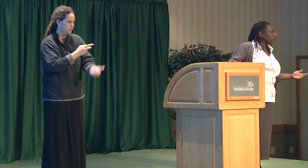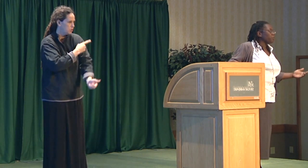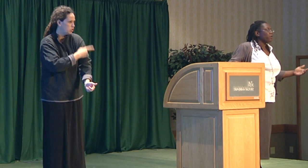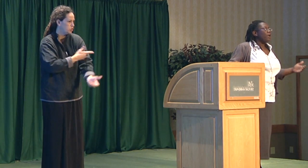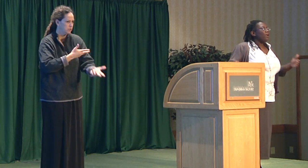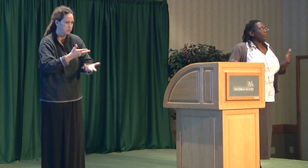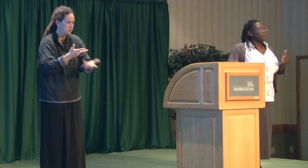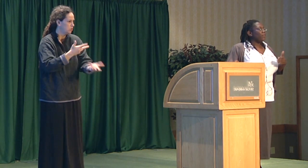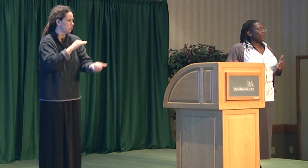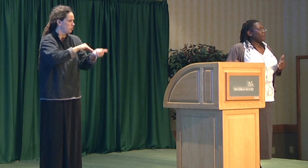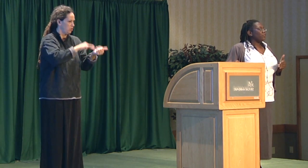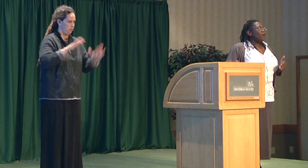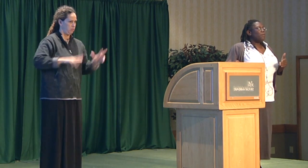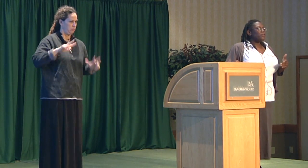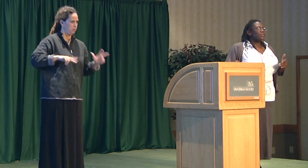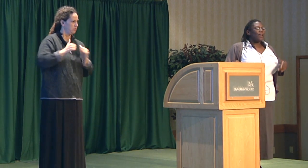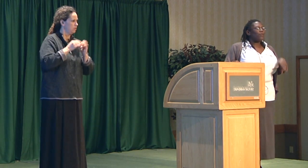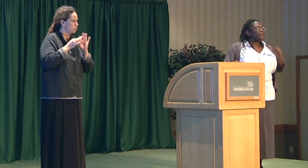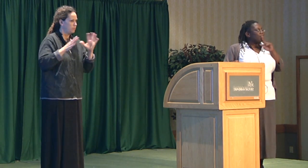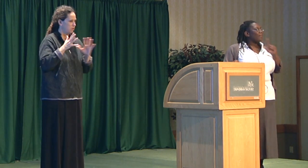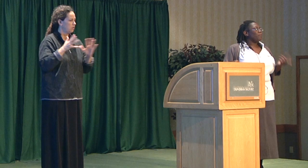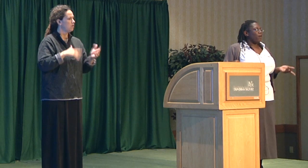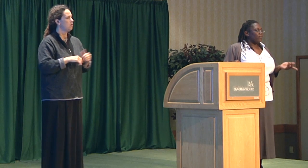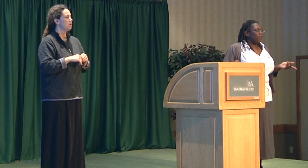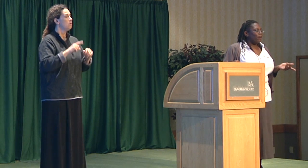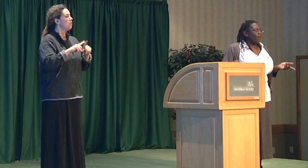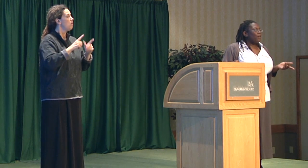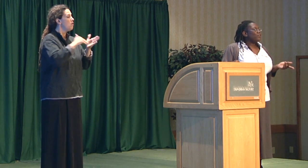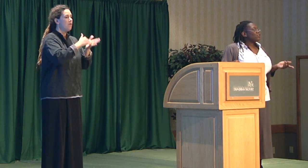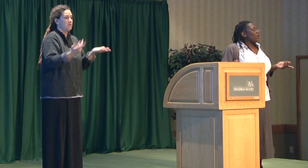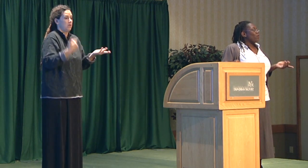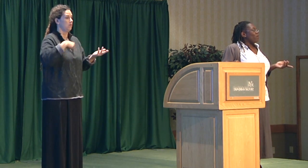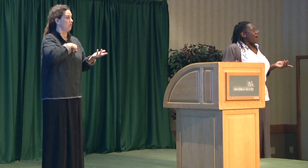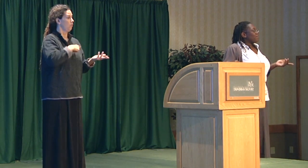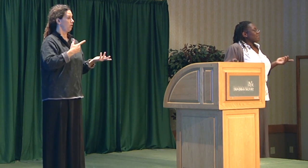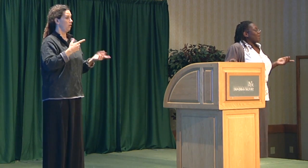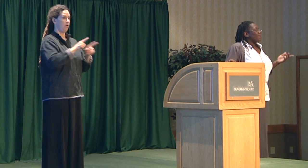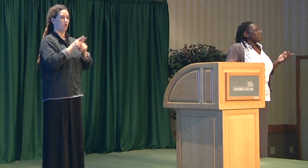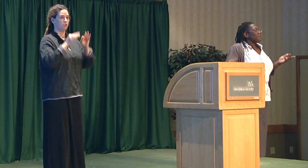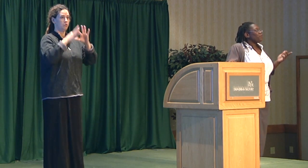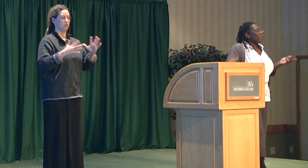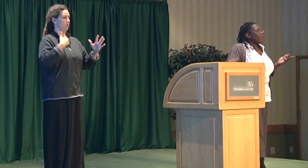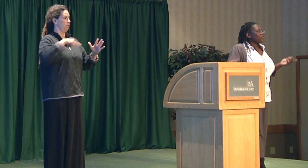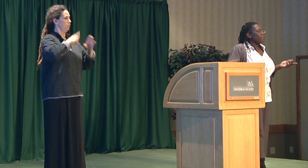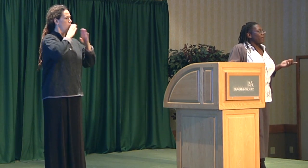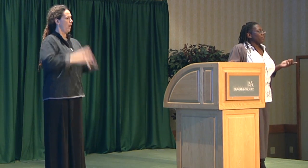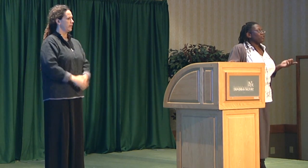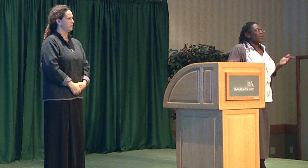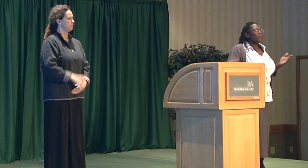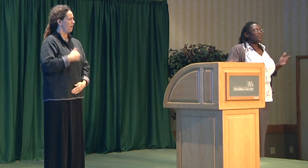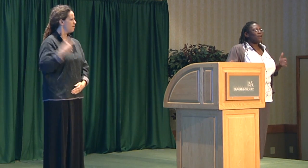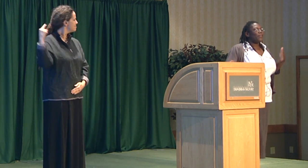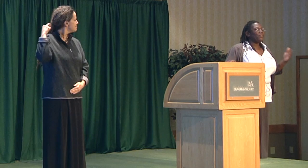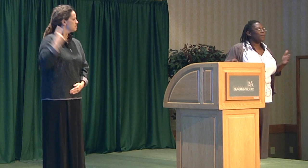an interpreter and things of that nature. But most of the time, we're the silent partners. So I said to myself, what can I do about this?